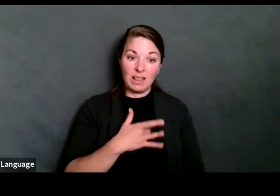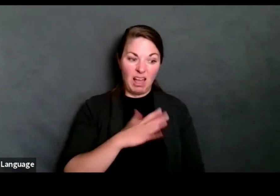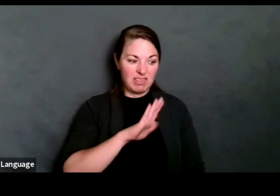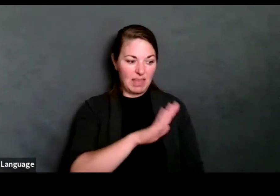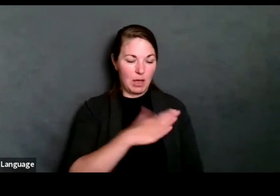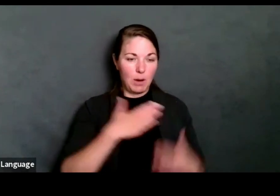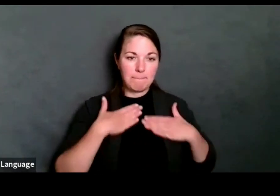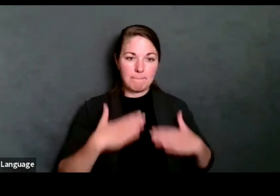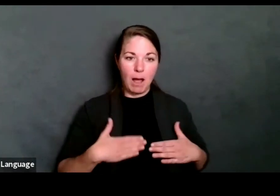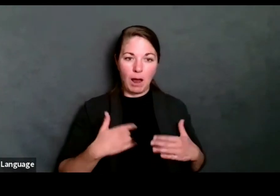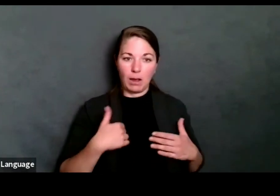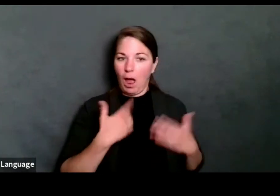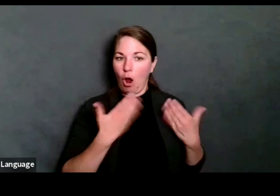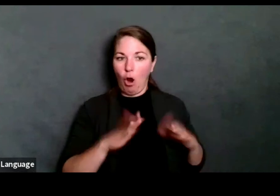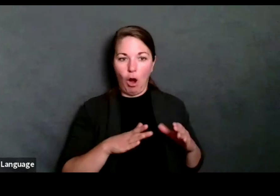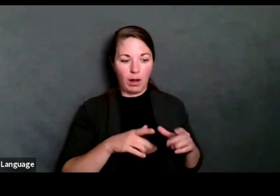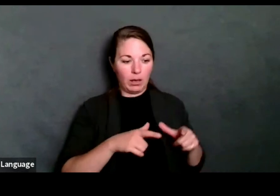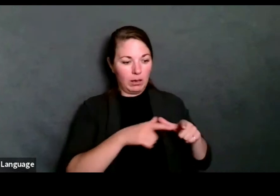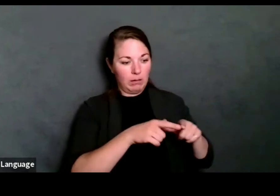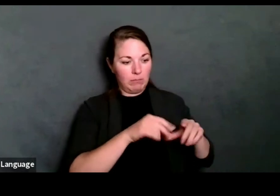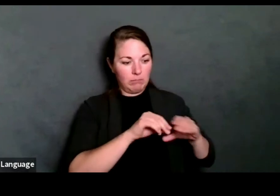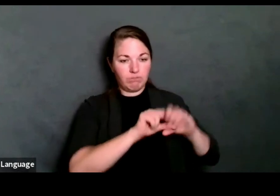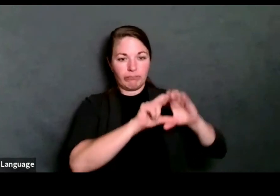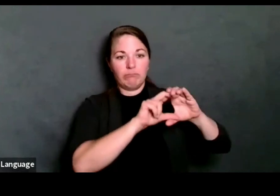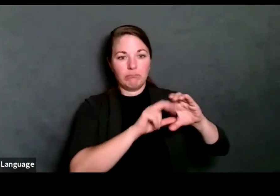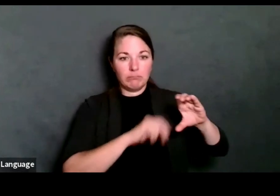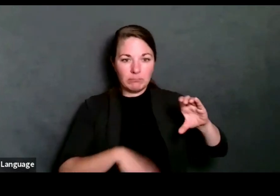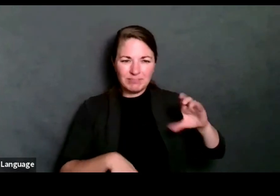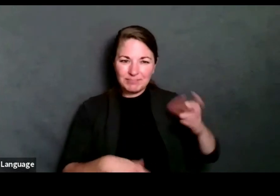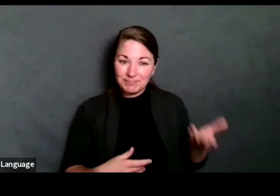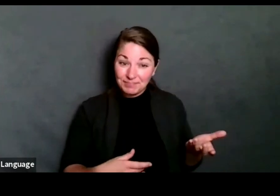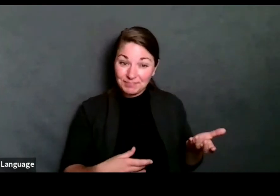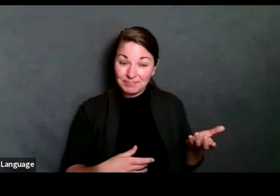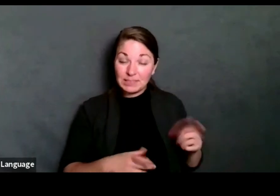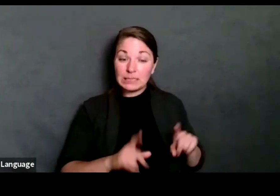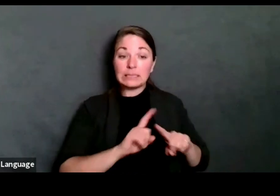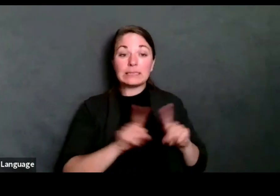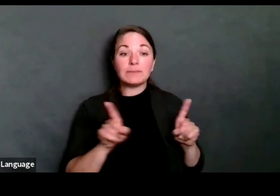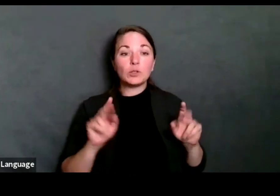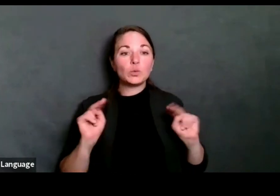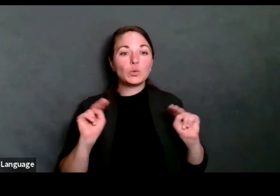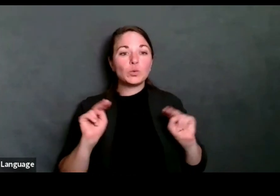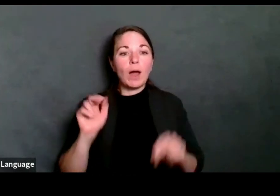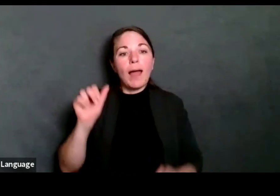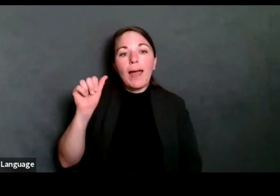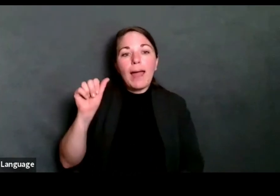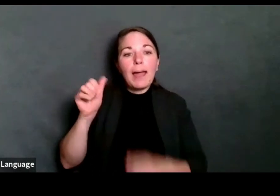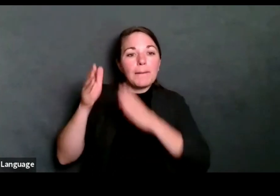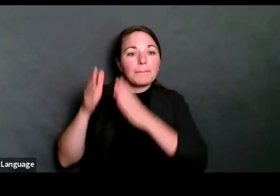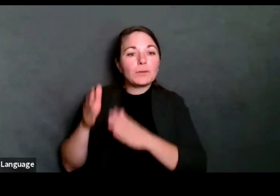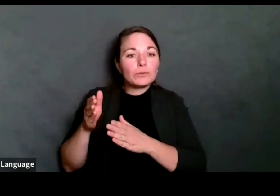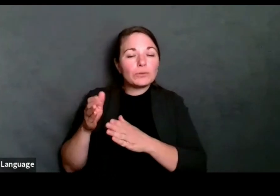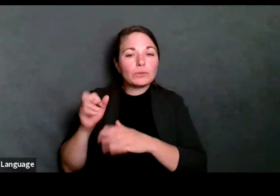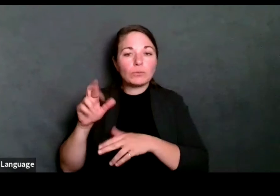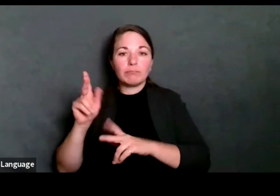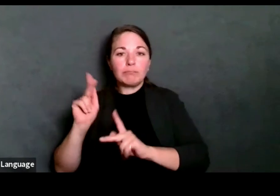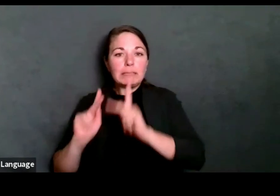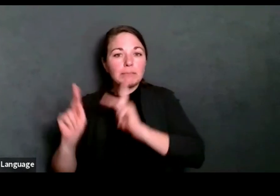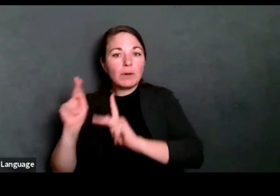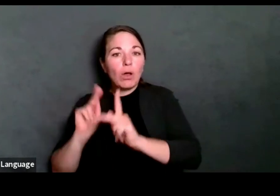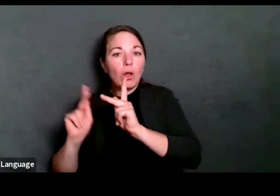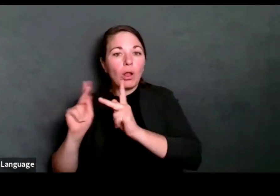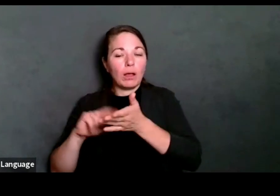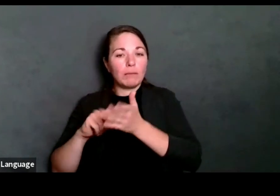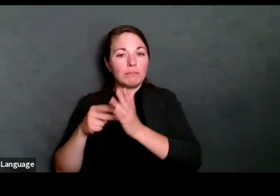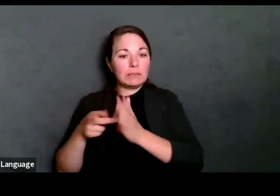is already being acted upon. In contrast, using something neutral like a person or people lets